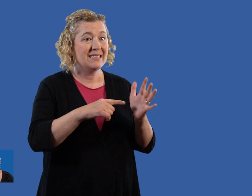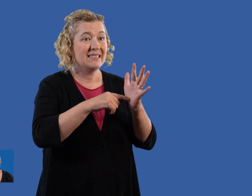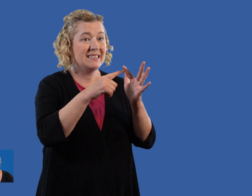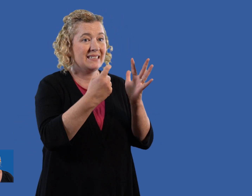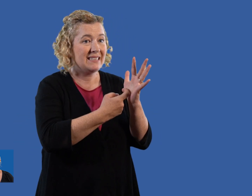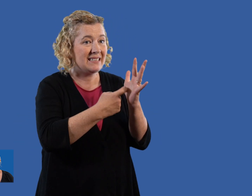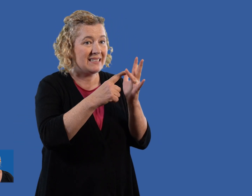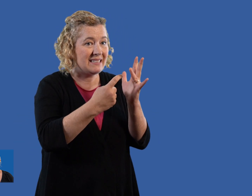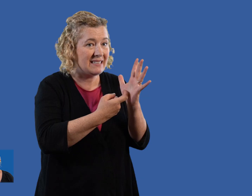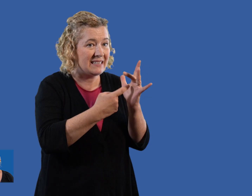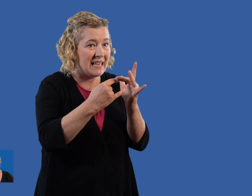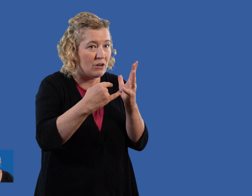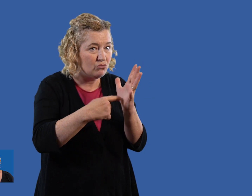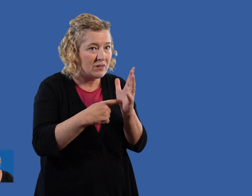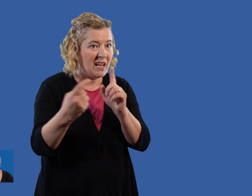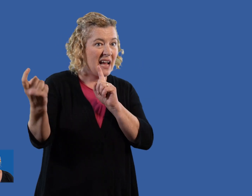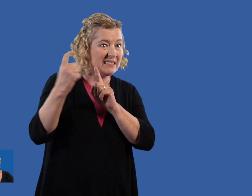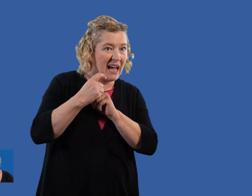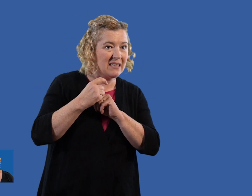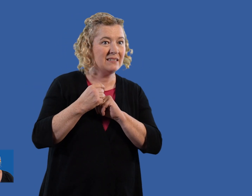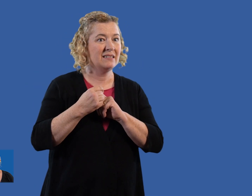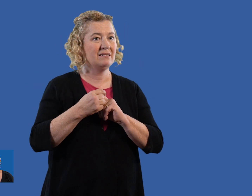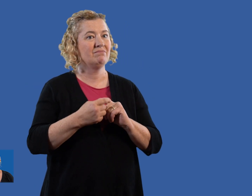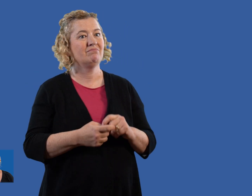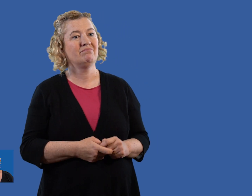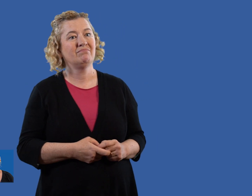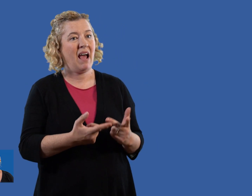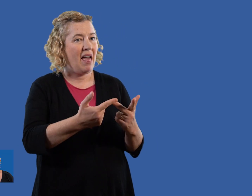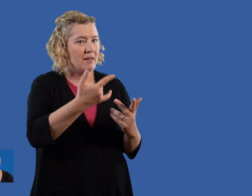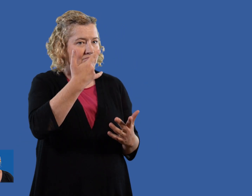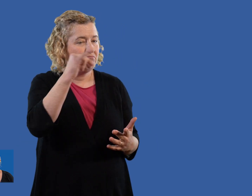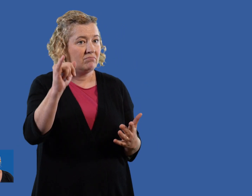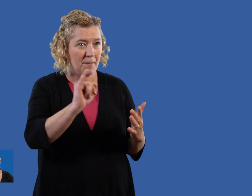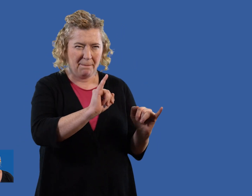terrorist attack and other extreme or life-threatening events.